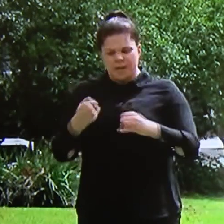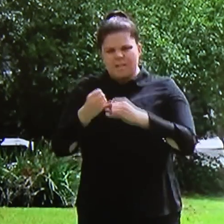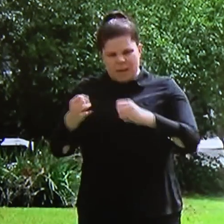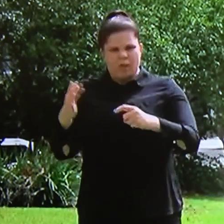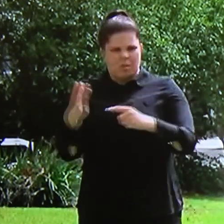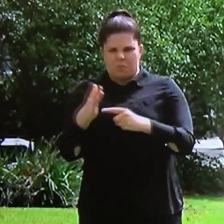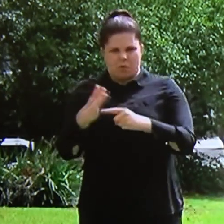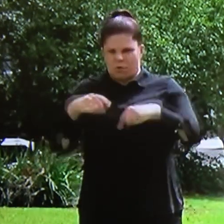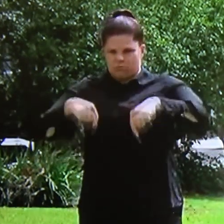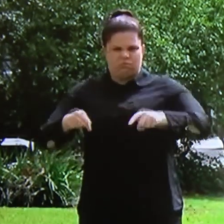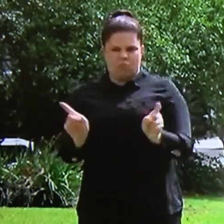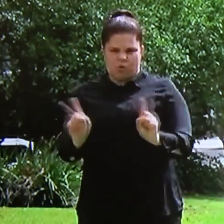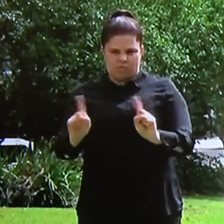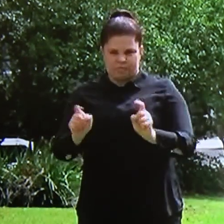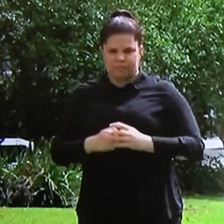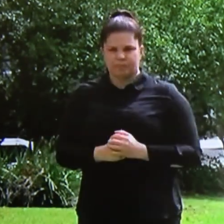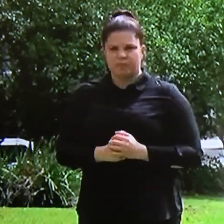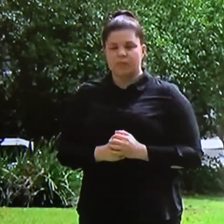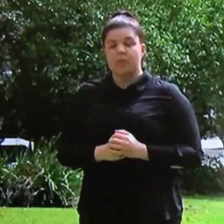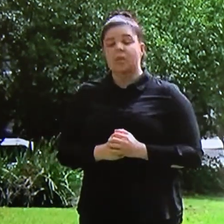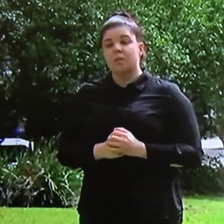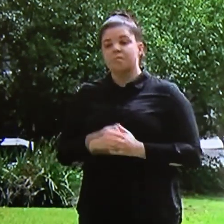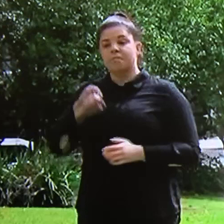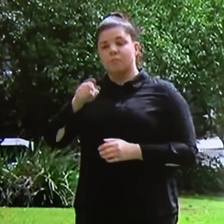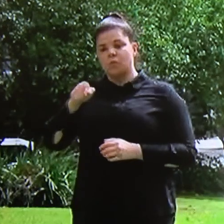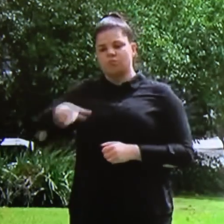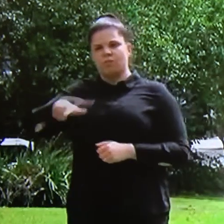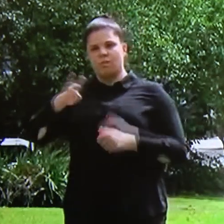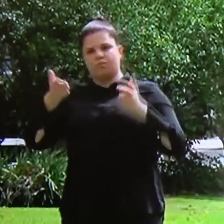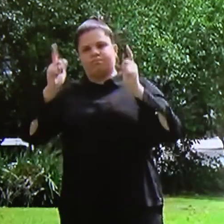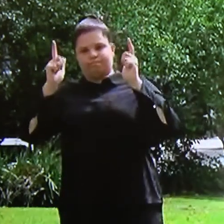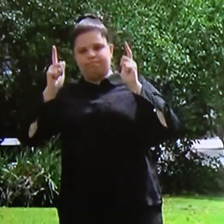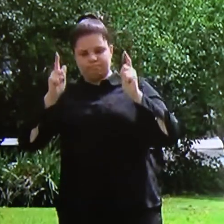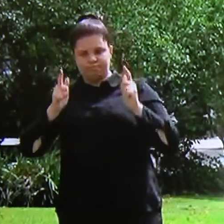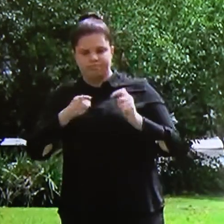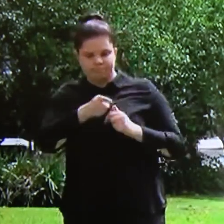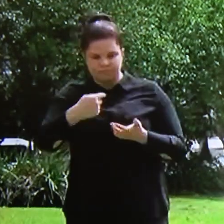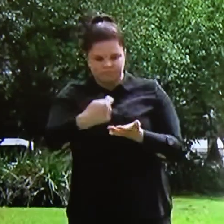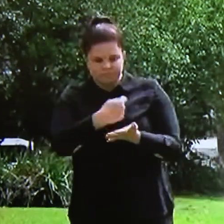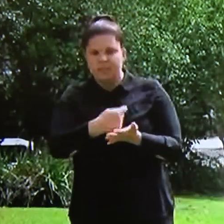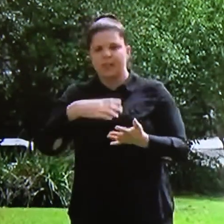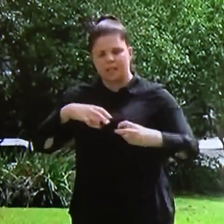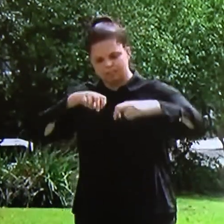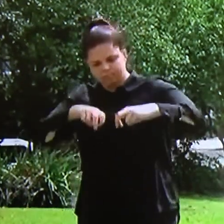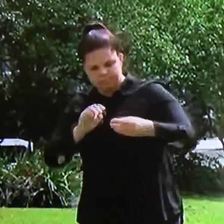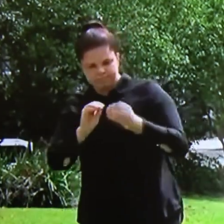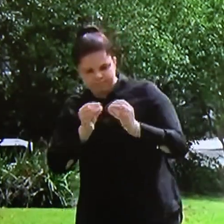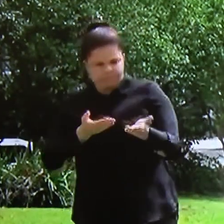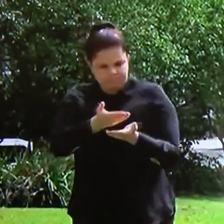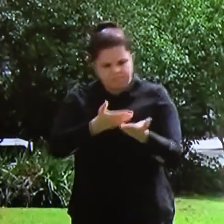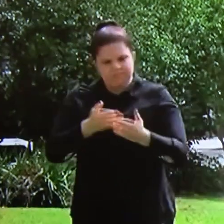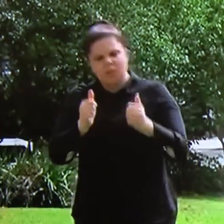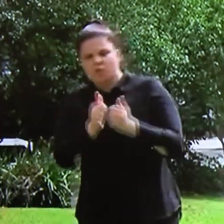important here is for landlords and tenants to be sitting down together and negotiating an agreement through